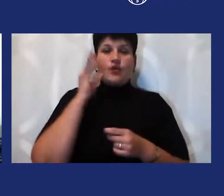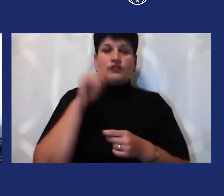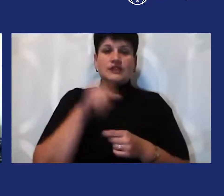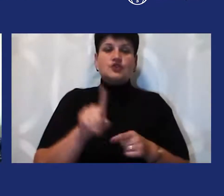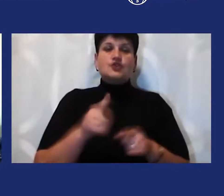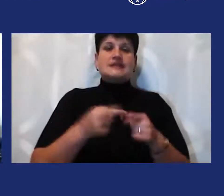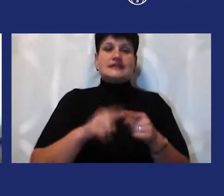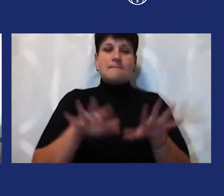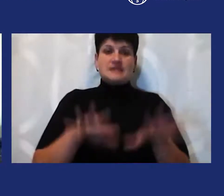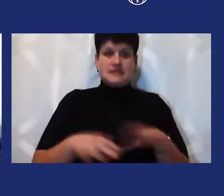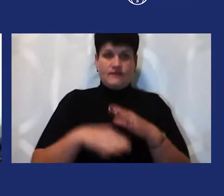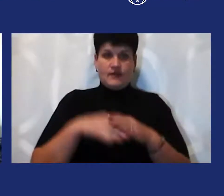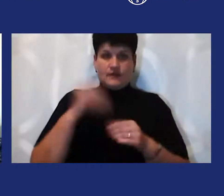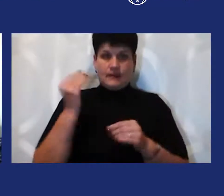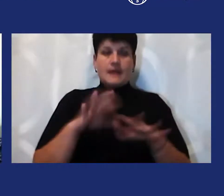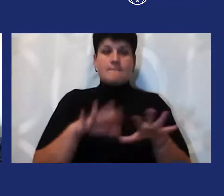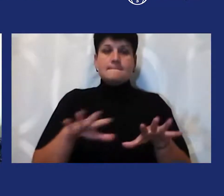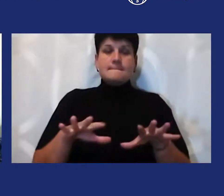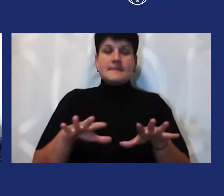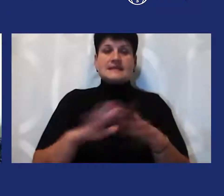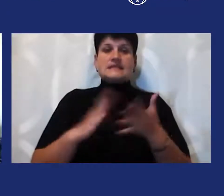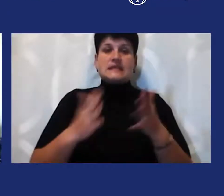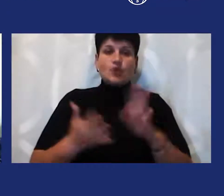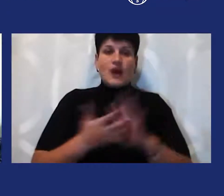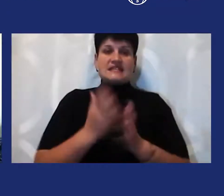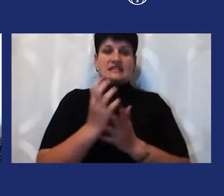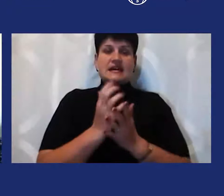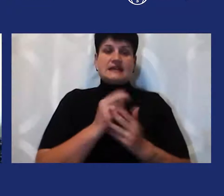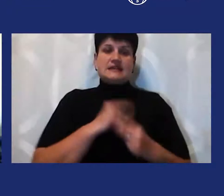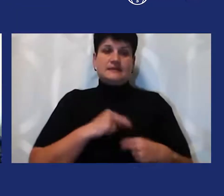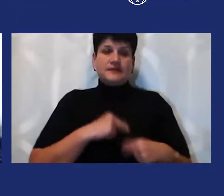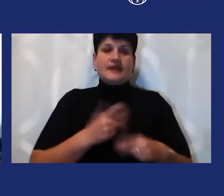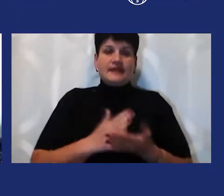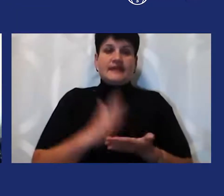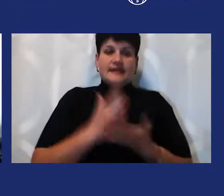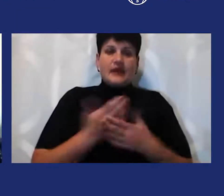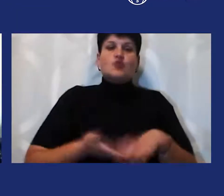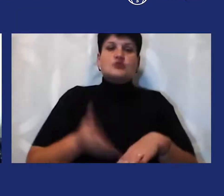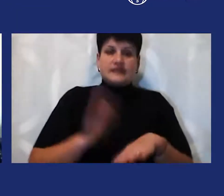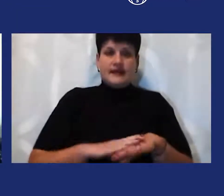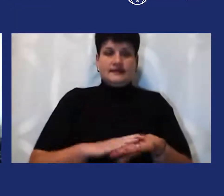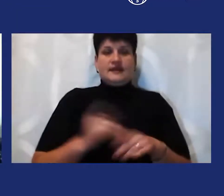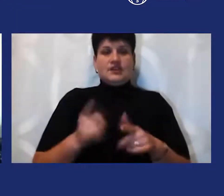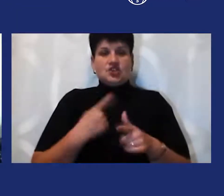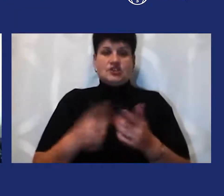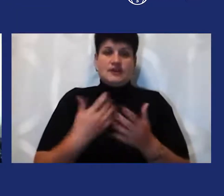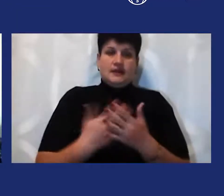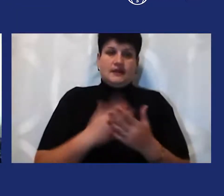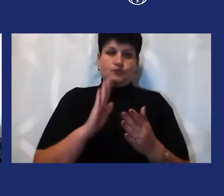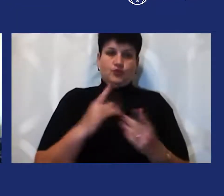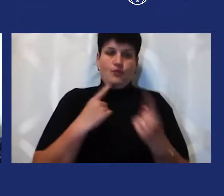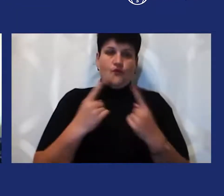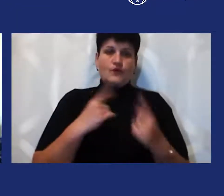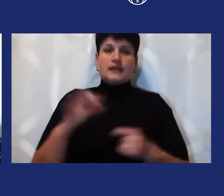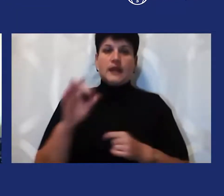into account that the latest elections were the local elections, and it was